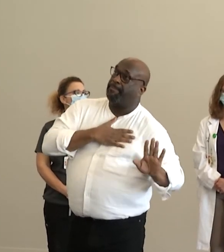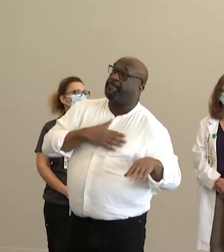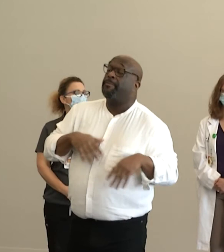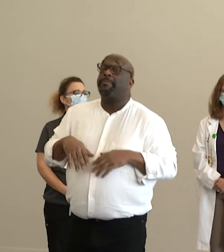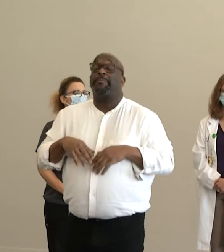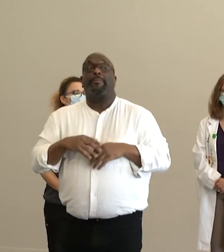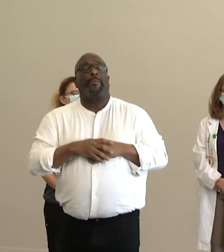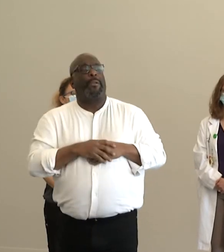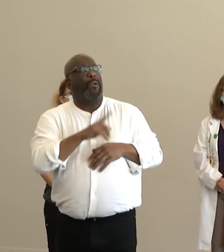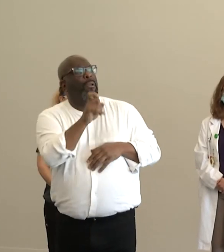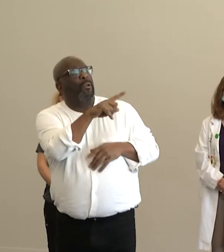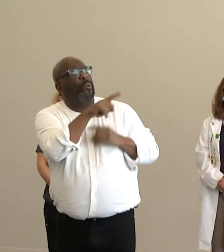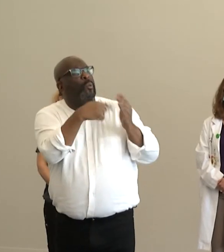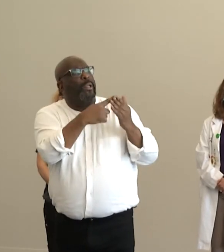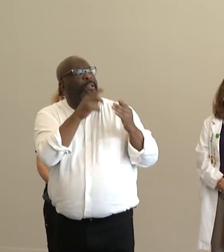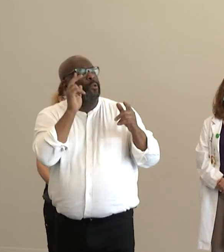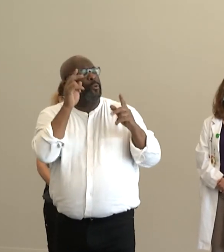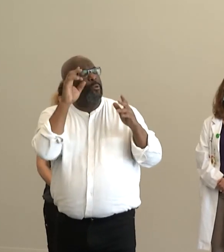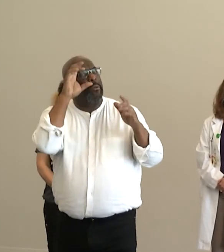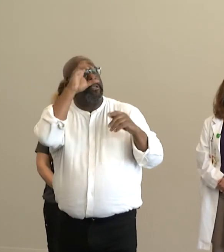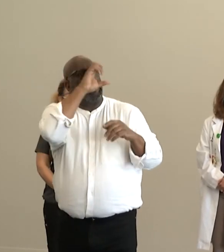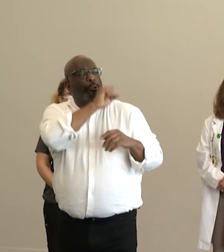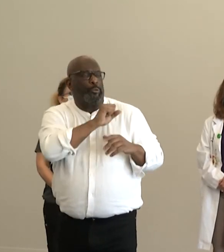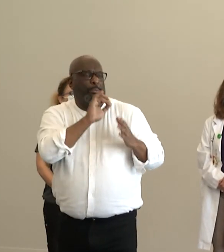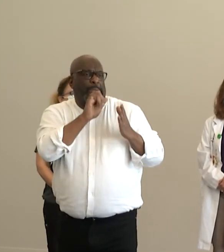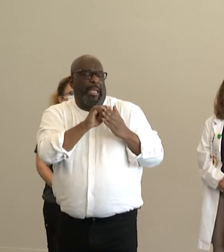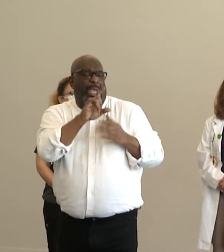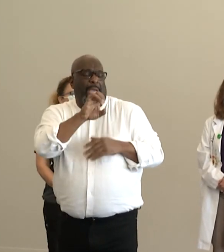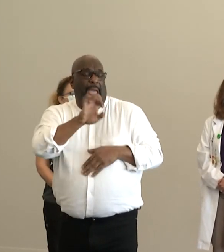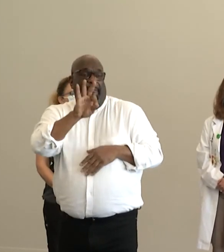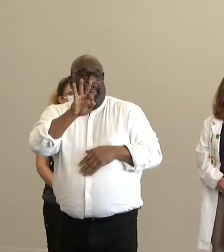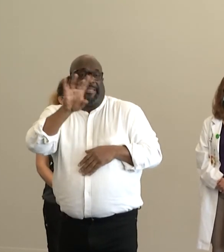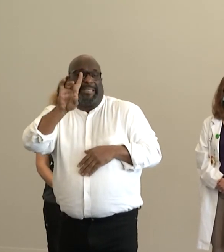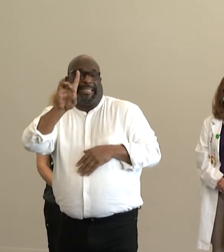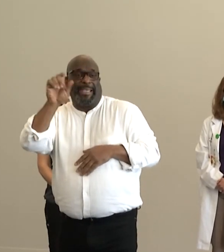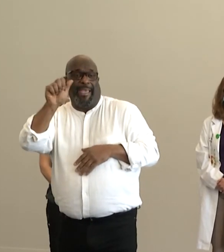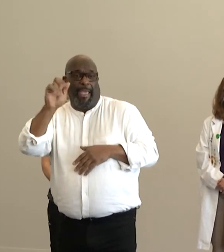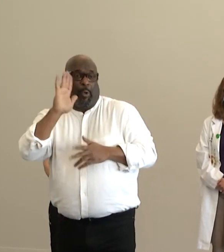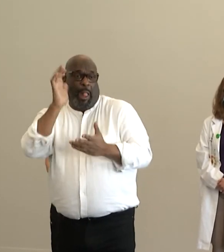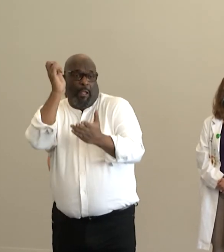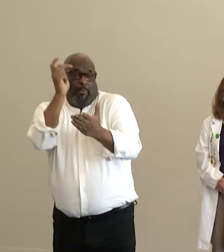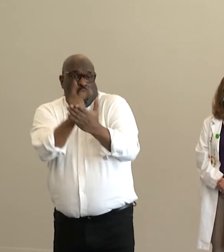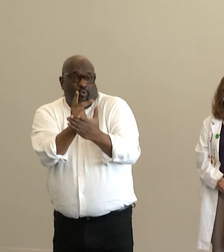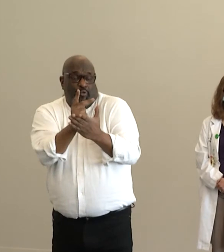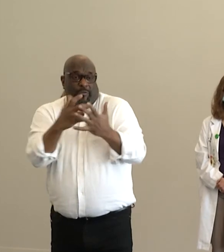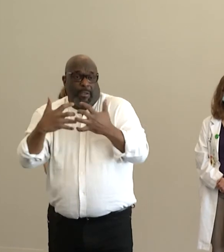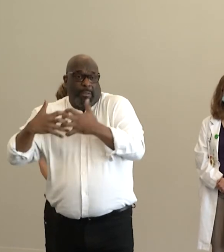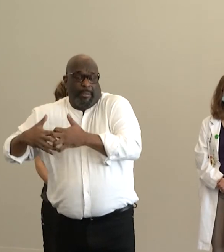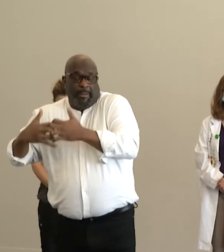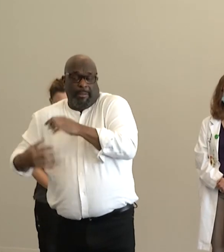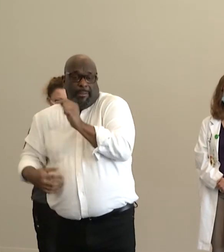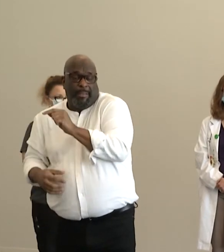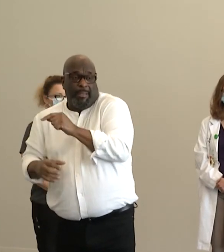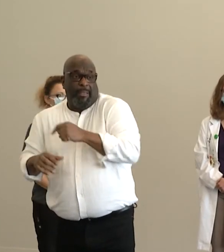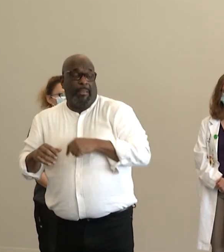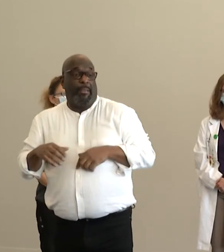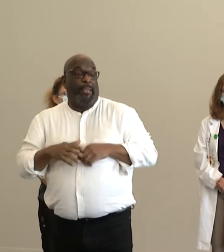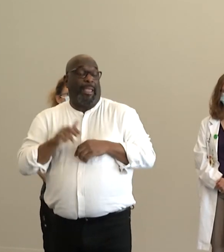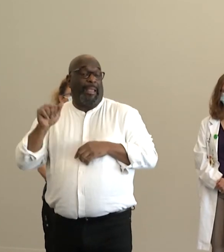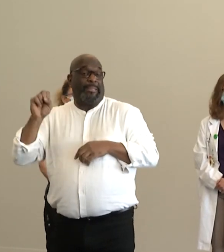And when do you project FDA approval will be secured? I didn't hear you. Could you repeat that? When do you project FDA